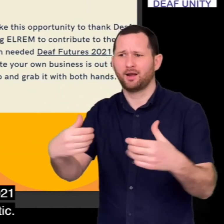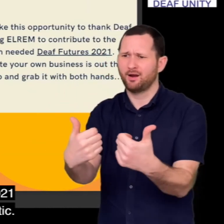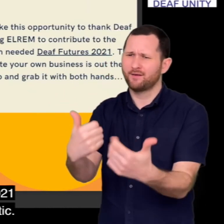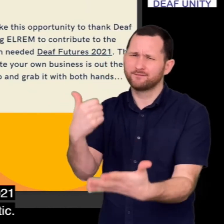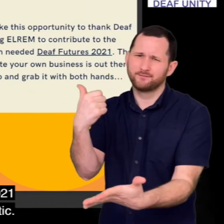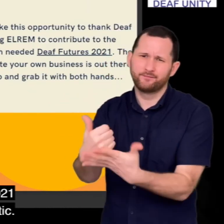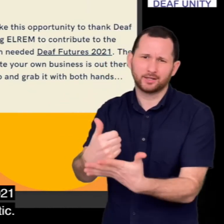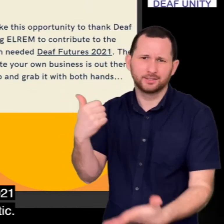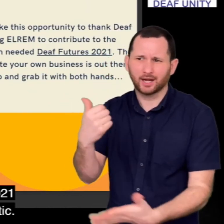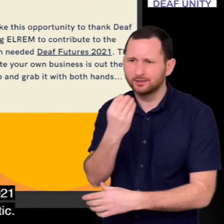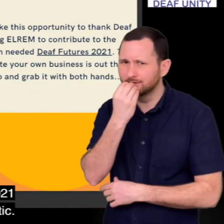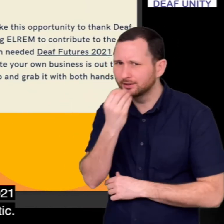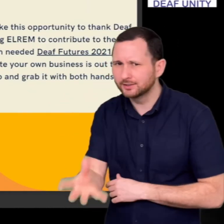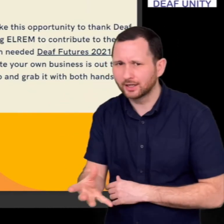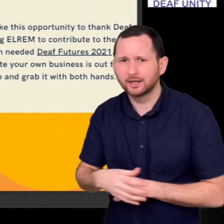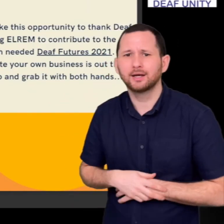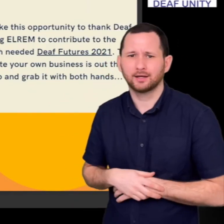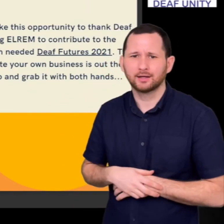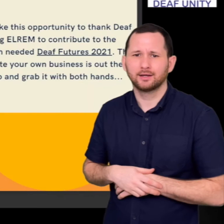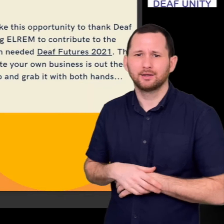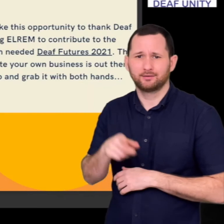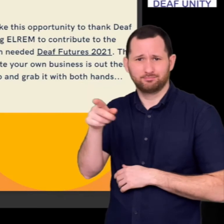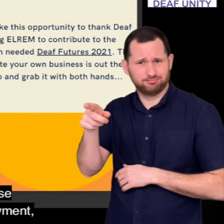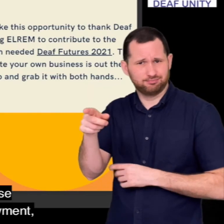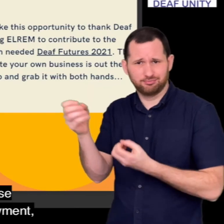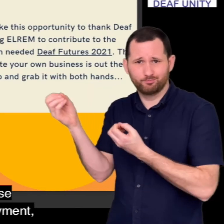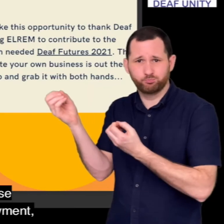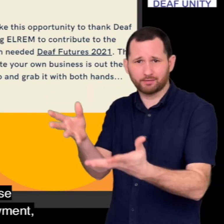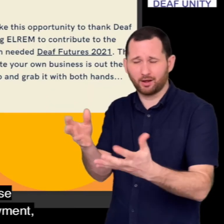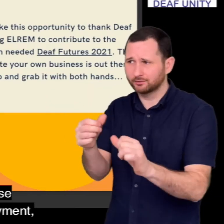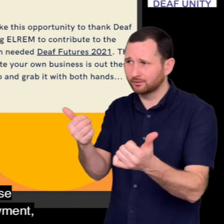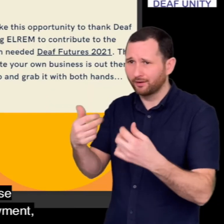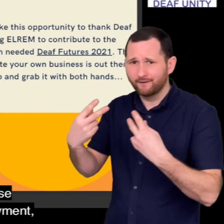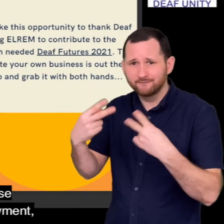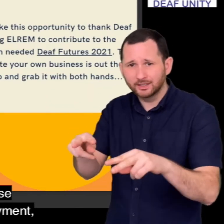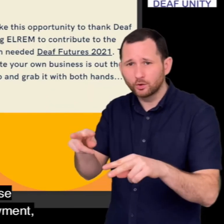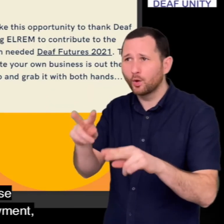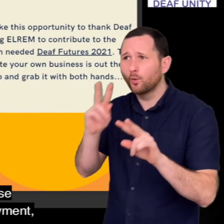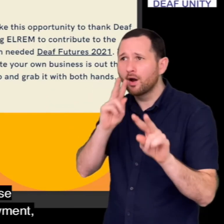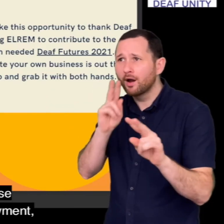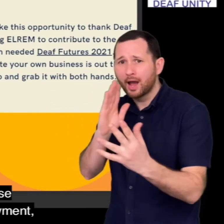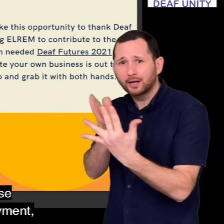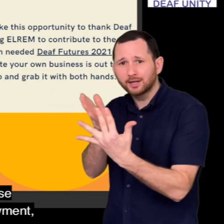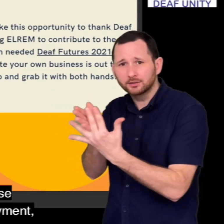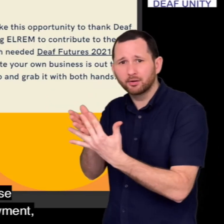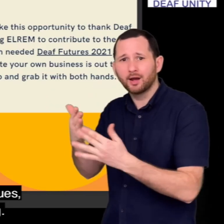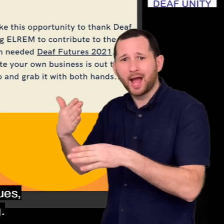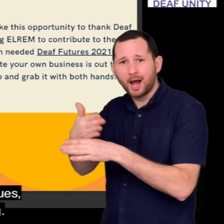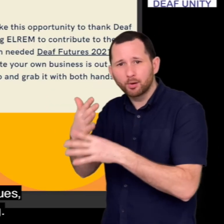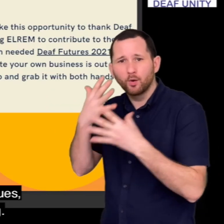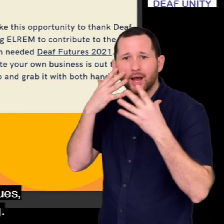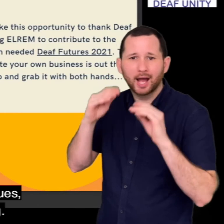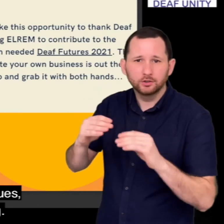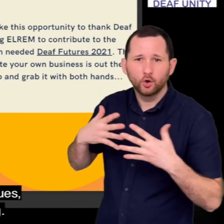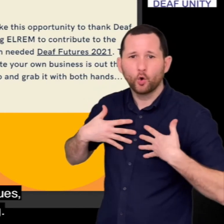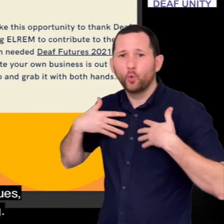event has been fantastic. They've produced these accessible videos, employment,